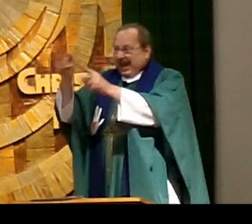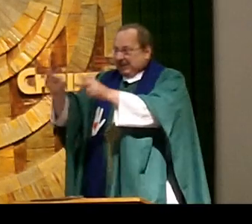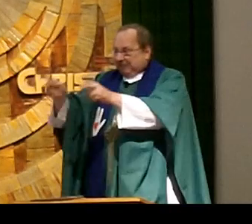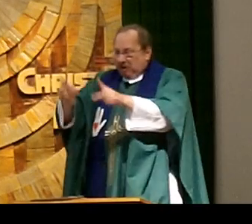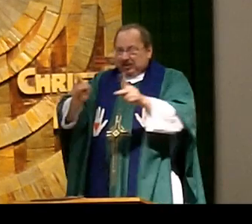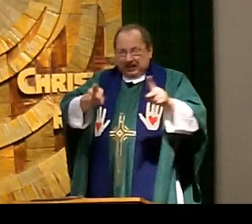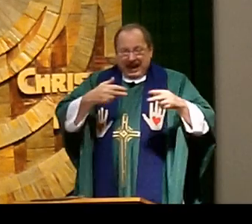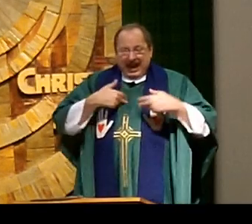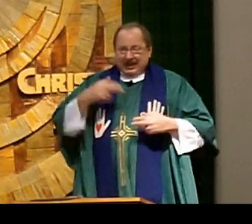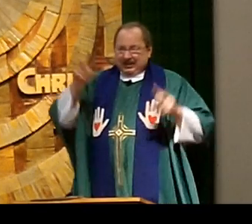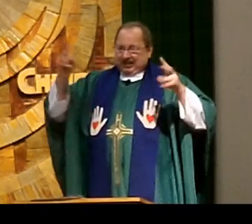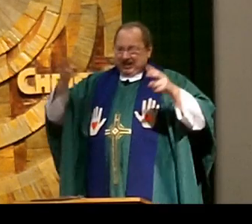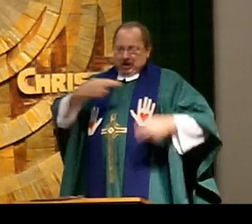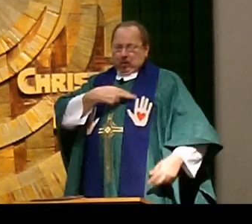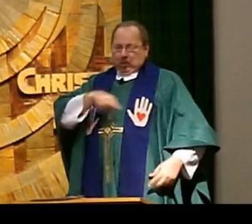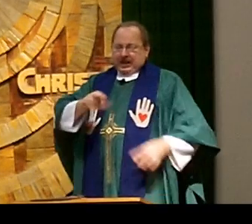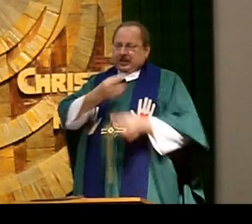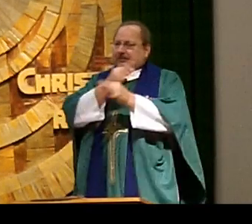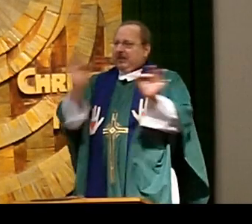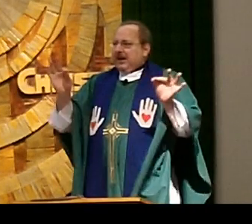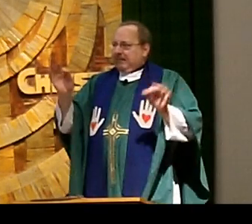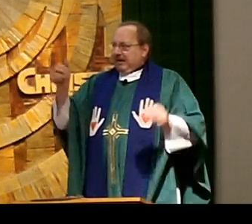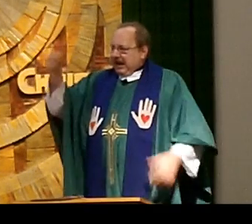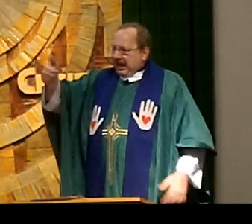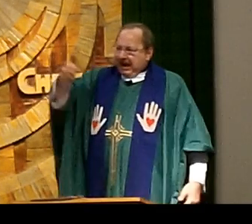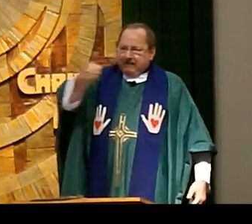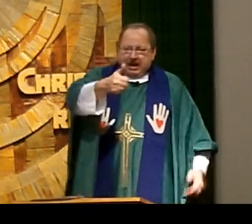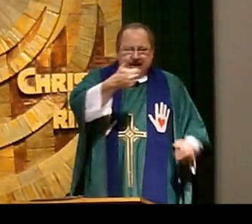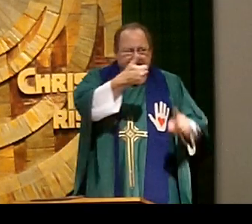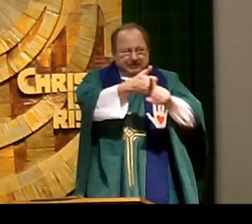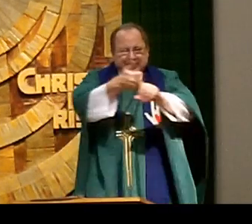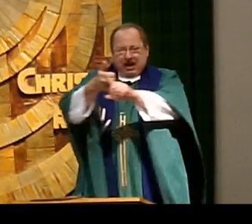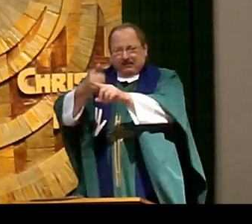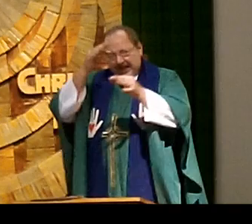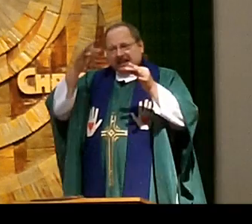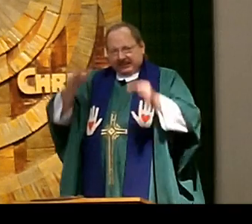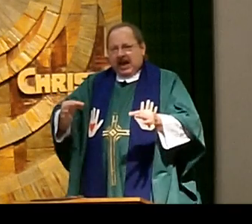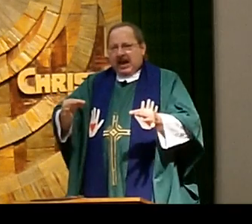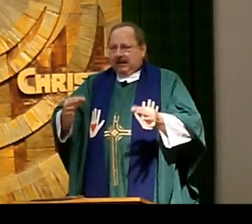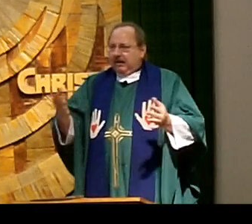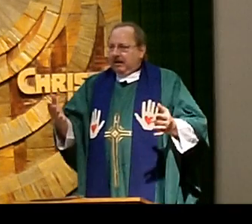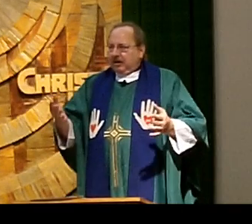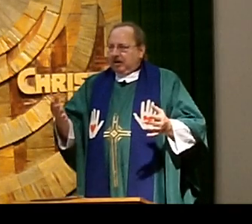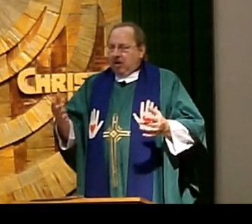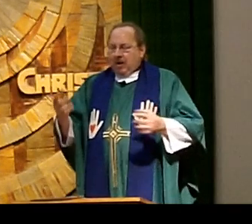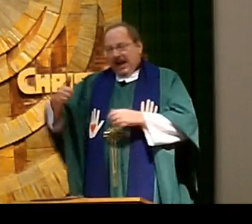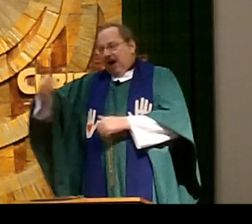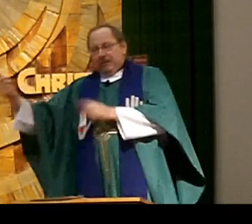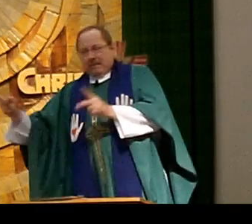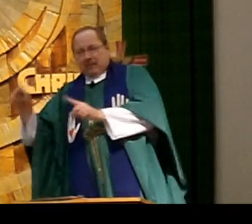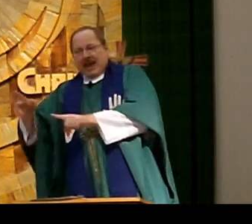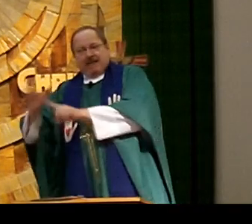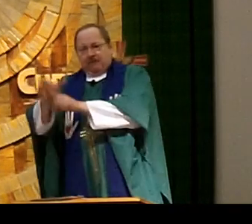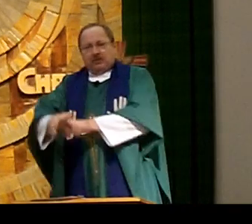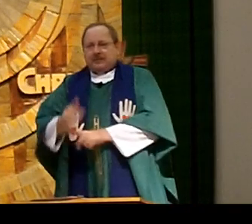each person has religious freedom. Everybody themselves, they decide. And other people can't force it.